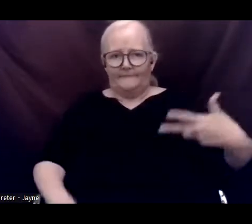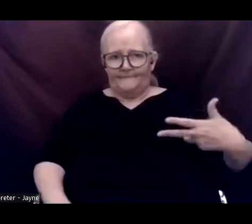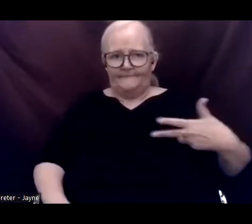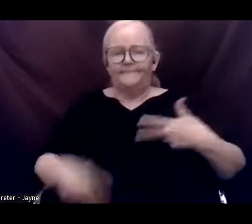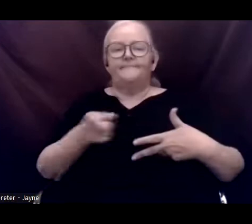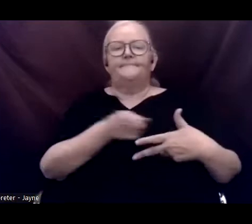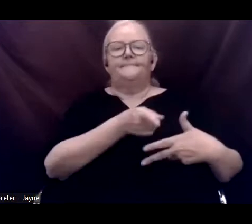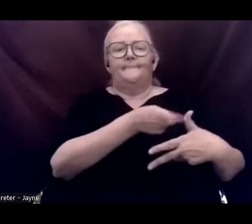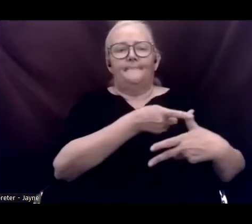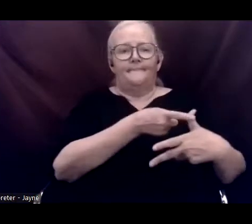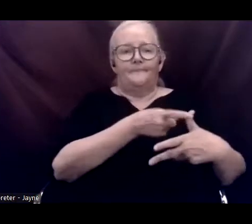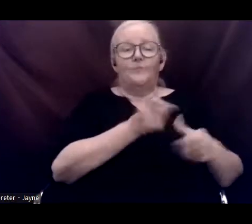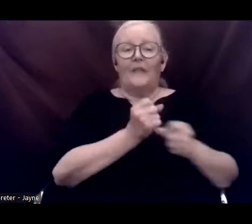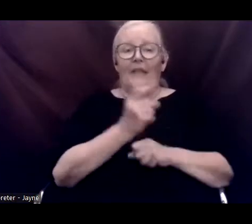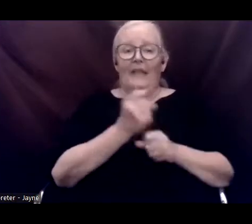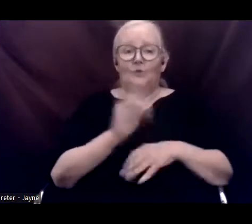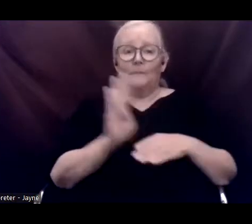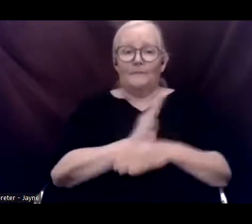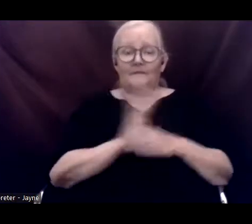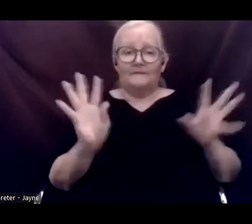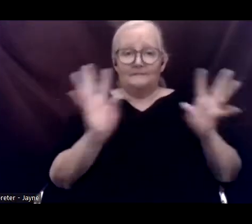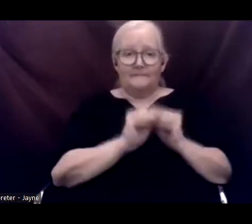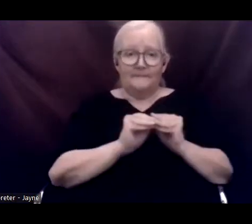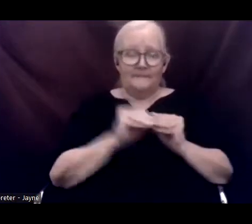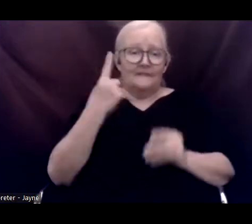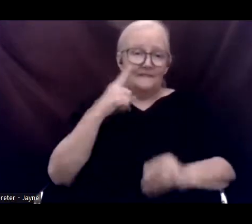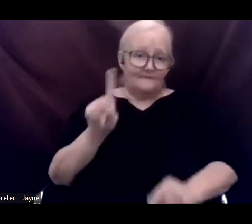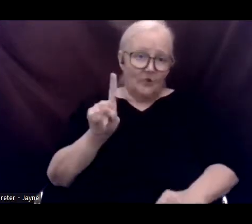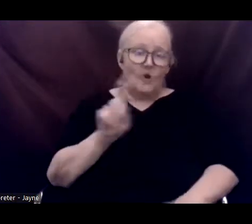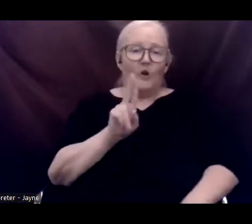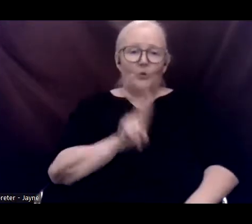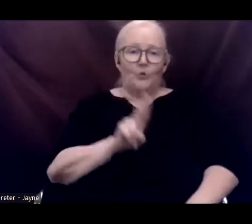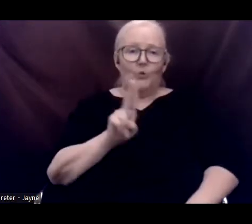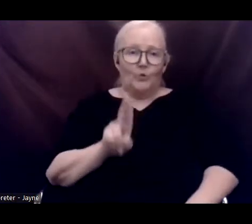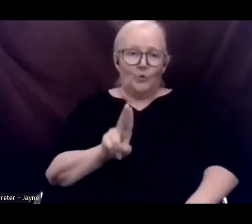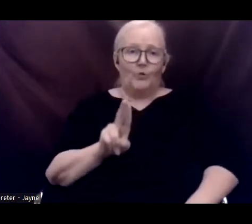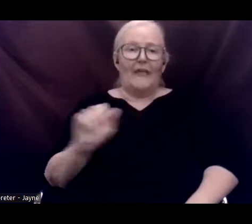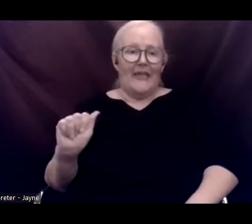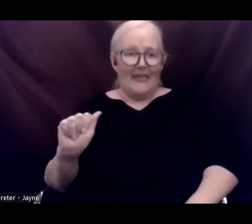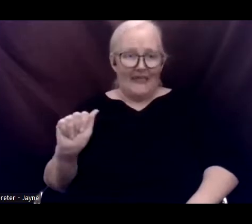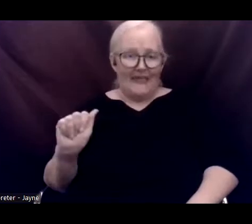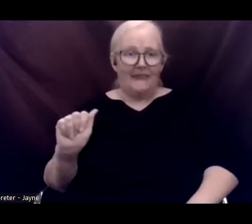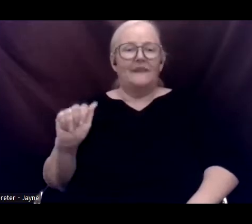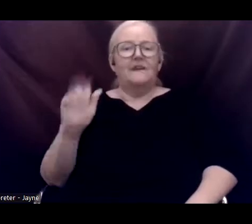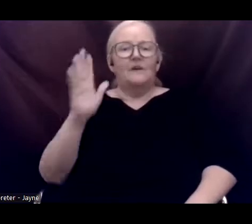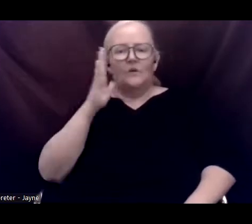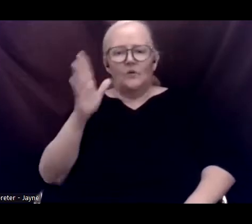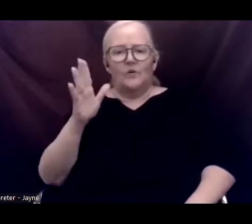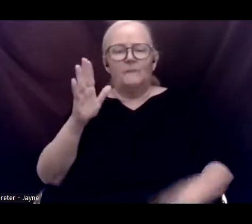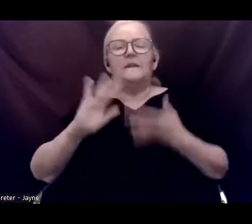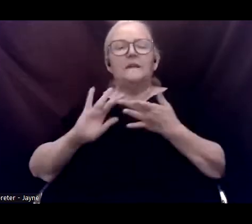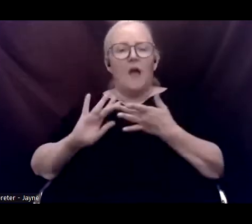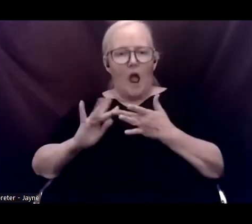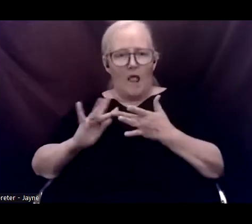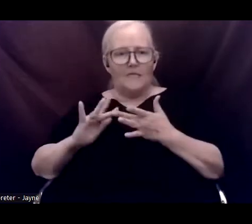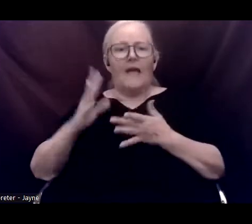The annual business meeting of the Unitarian Universalist Association is happening both online and